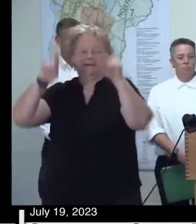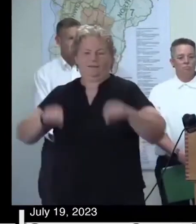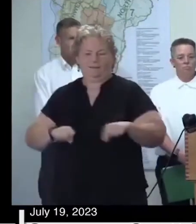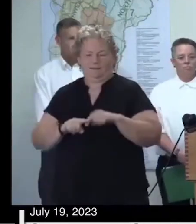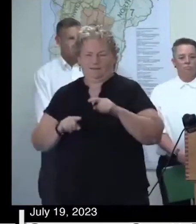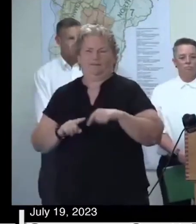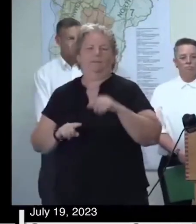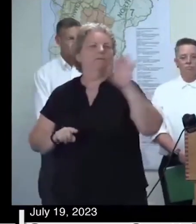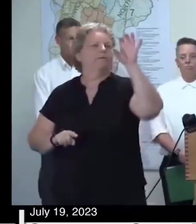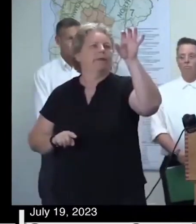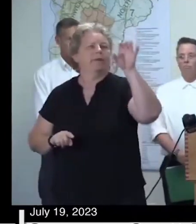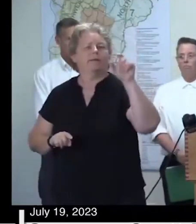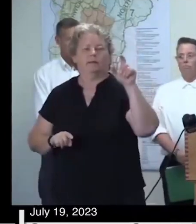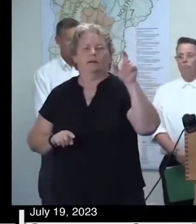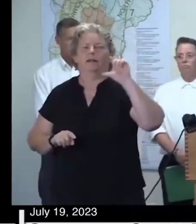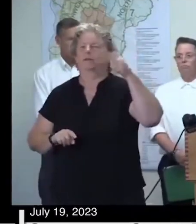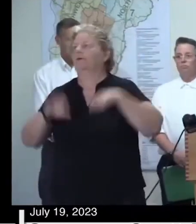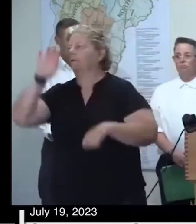2 inches down in